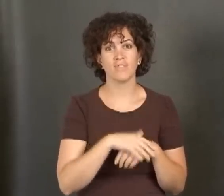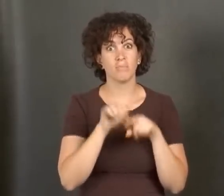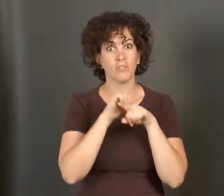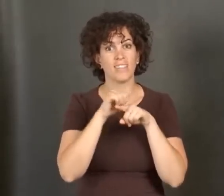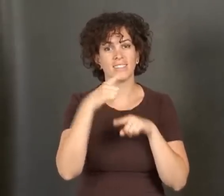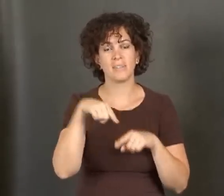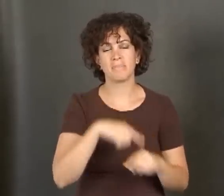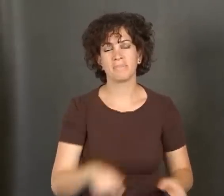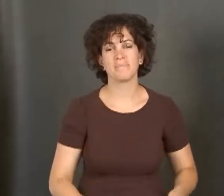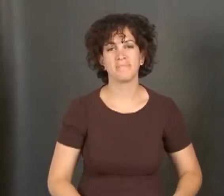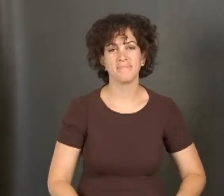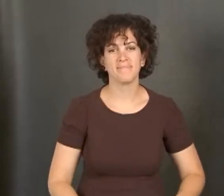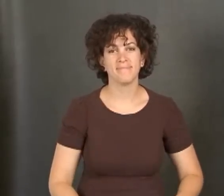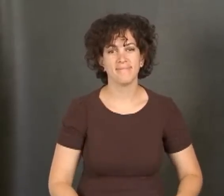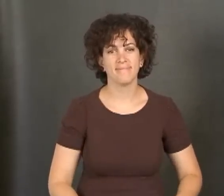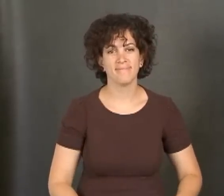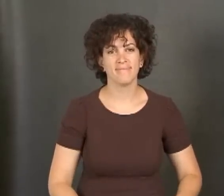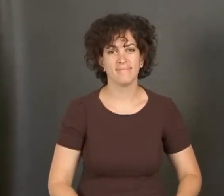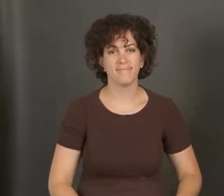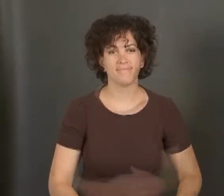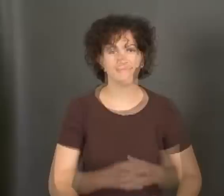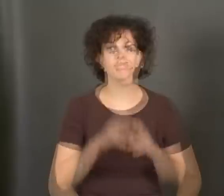Good job. Practice those signs.